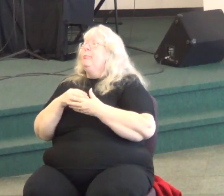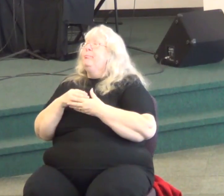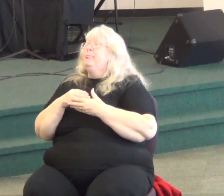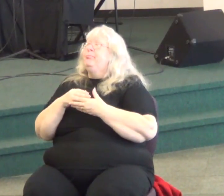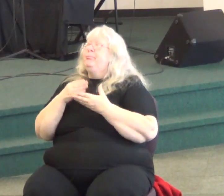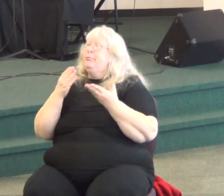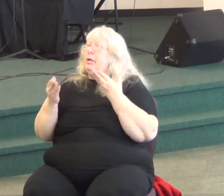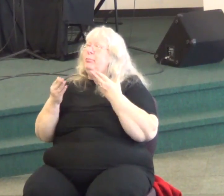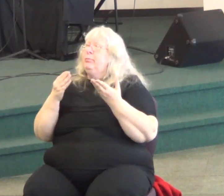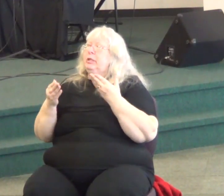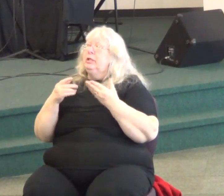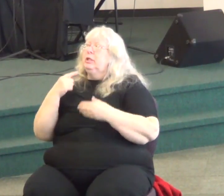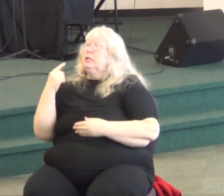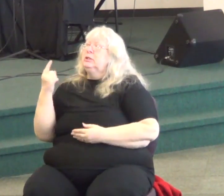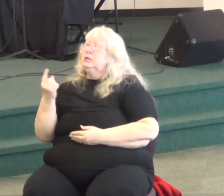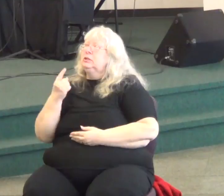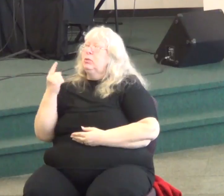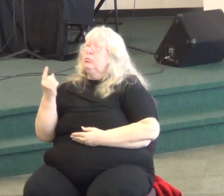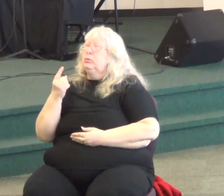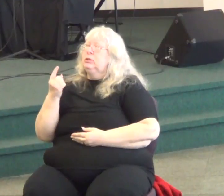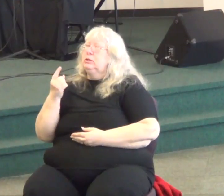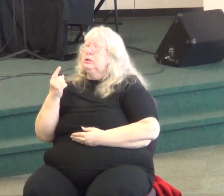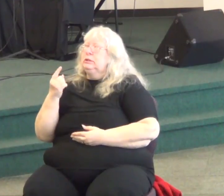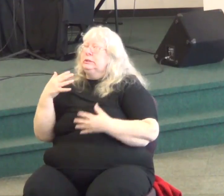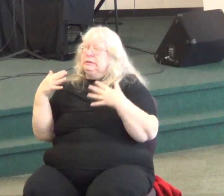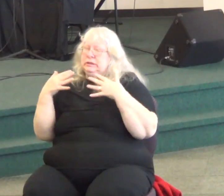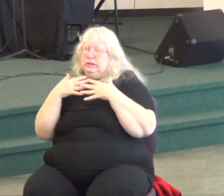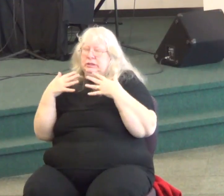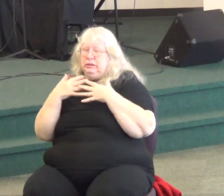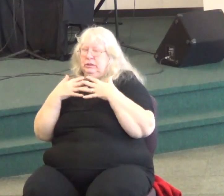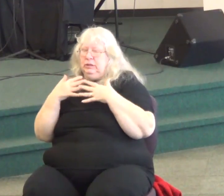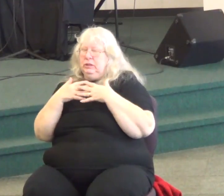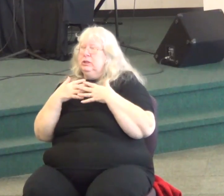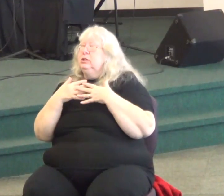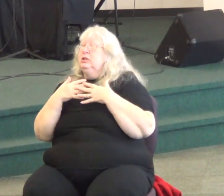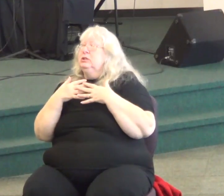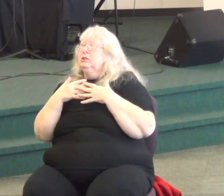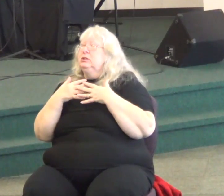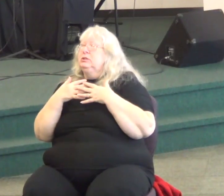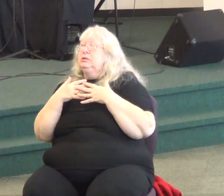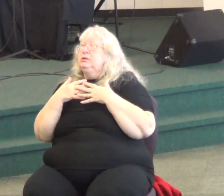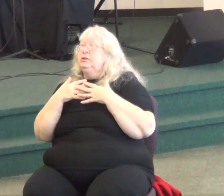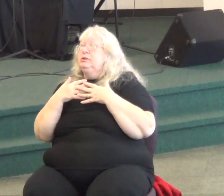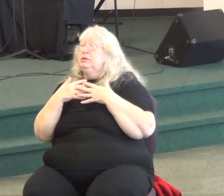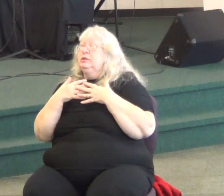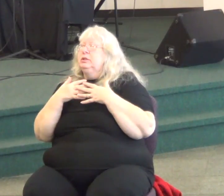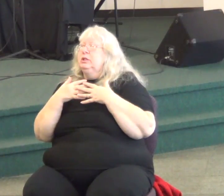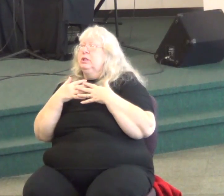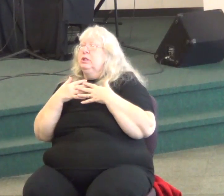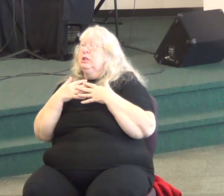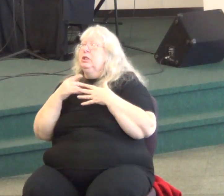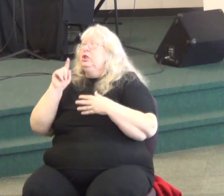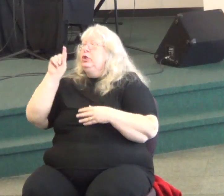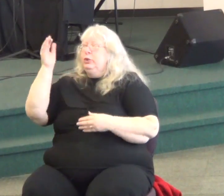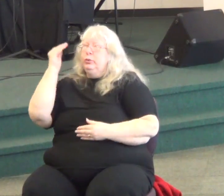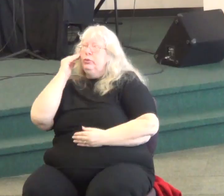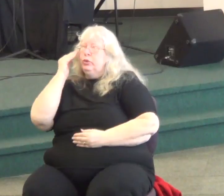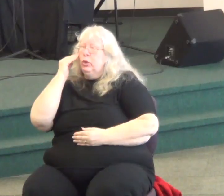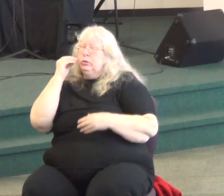outward appearance. You look at the heart. You know what's inside of us, every bit of our being. You